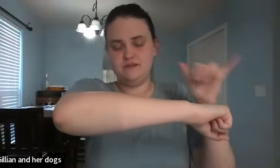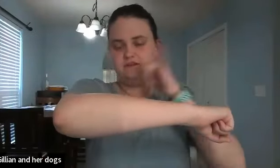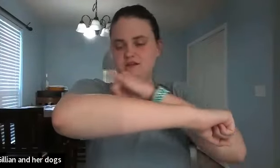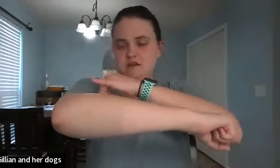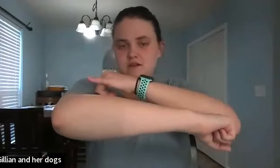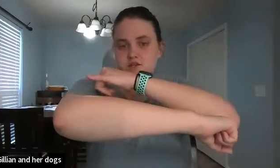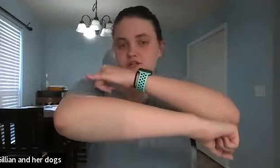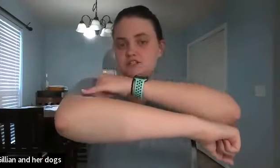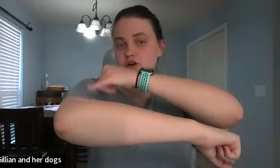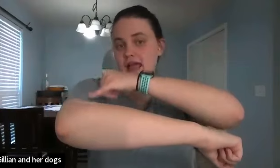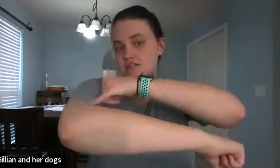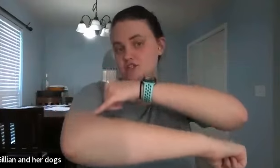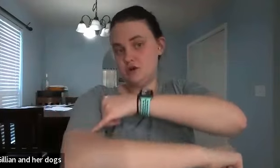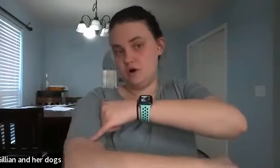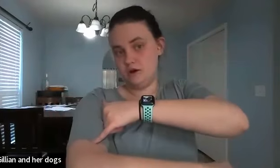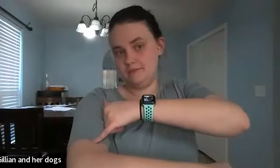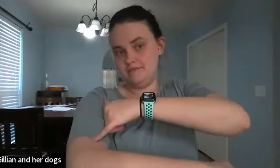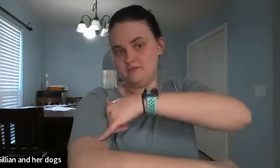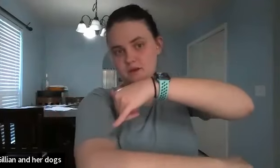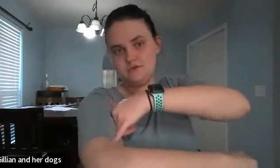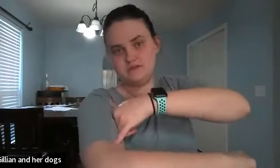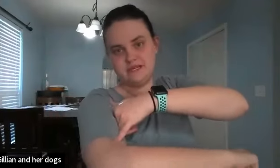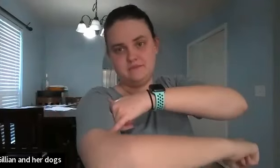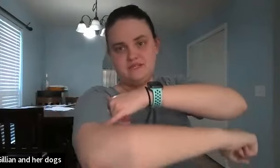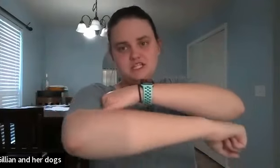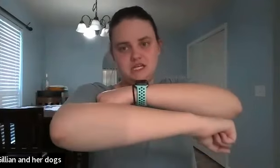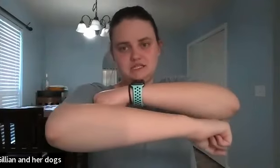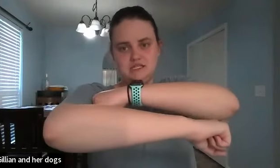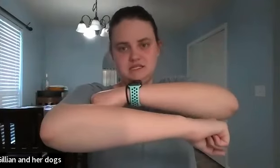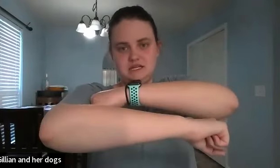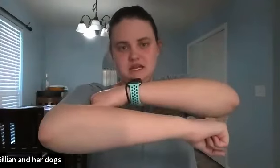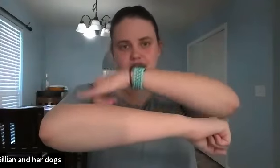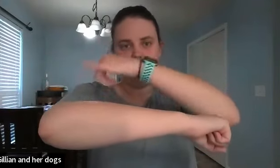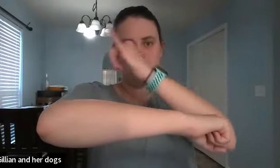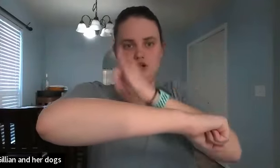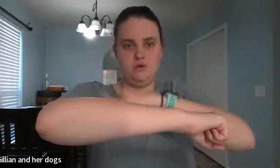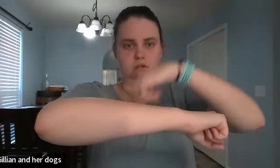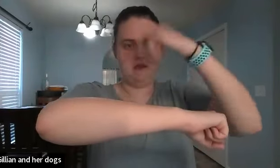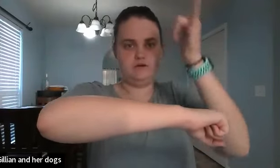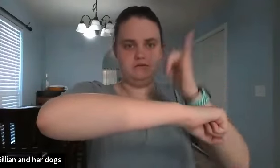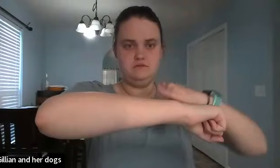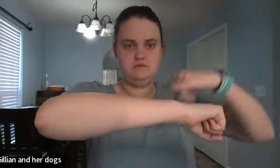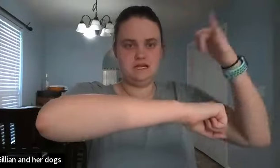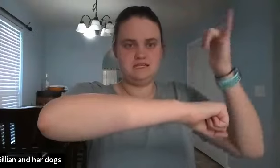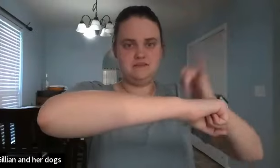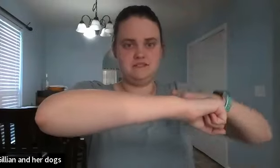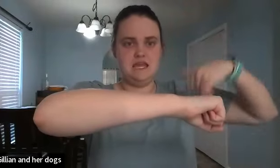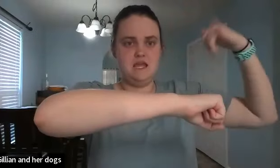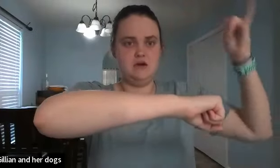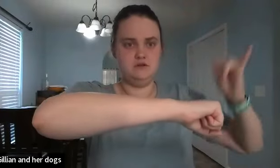dolphin. You're going to start at your arm. So I'm like, I'm touching it. And then you're going to go whale. And it's like the